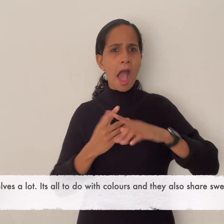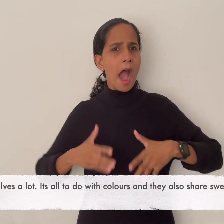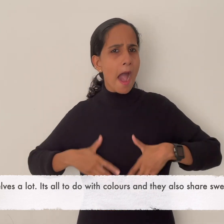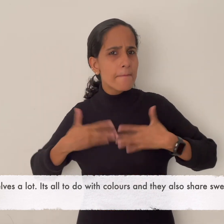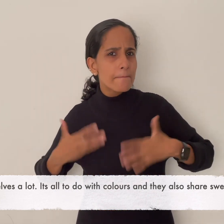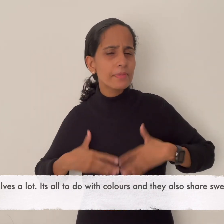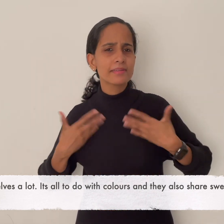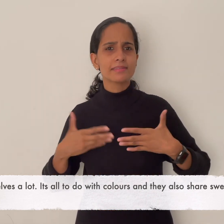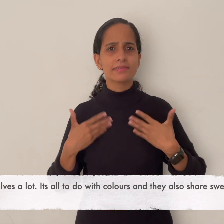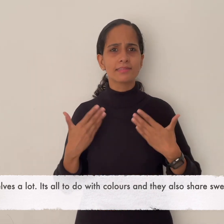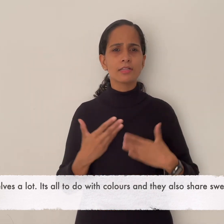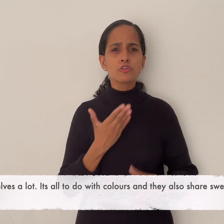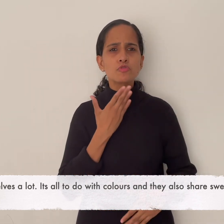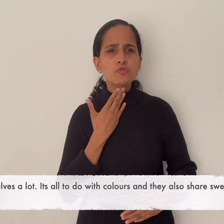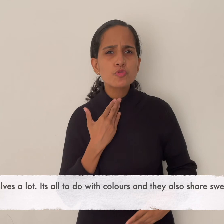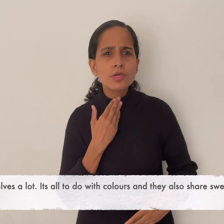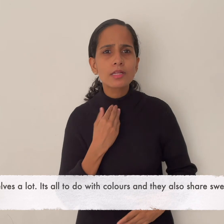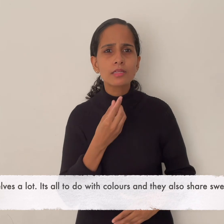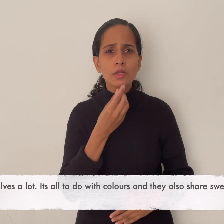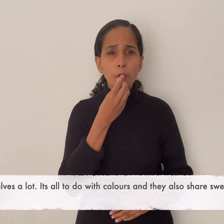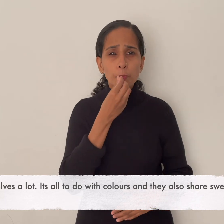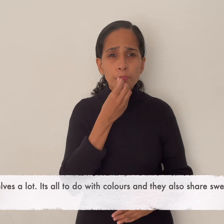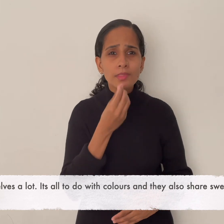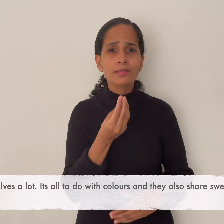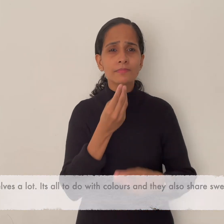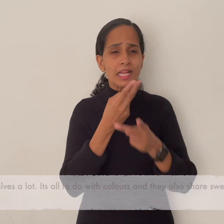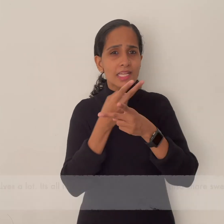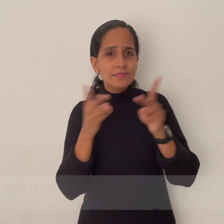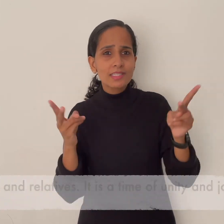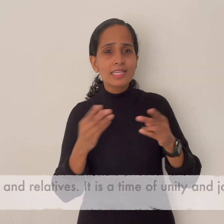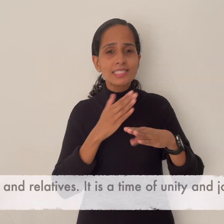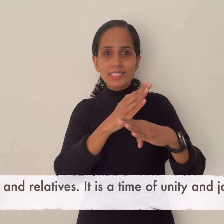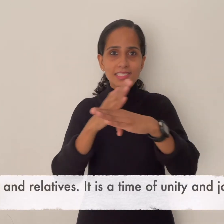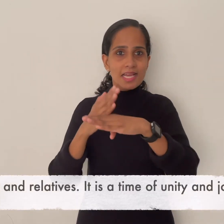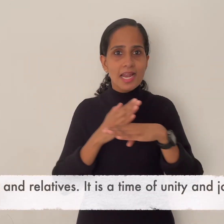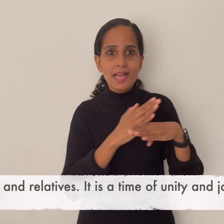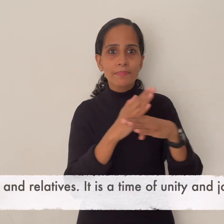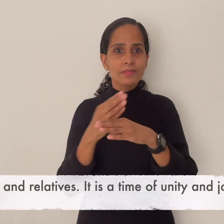They also share sweets with friends and relatives.